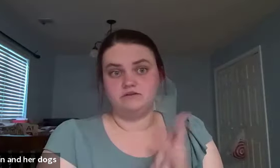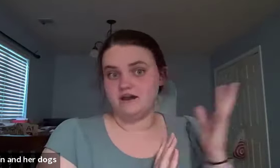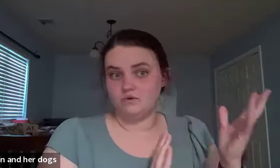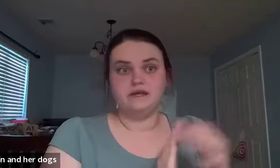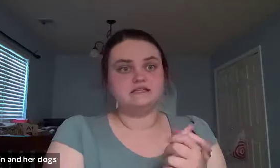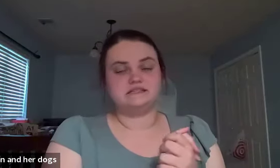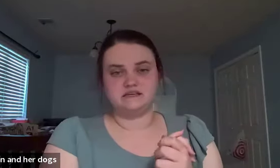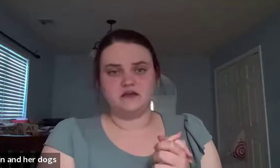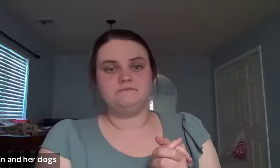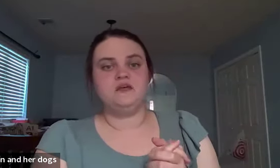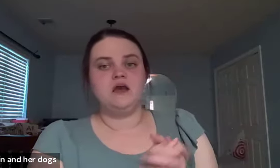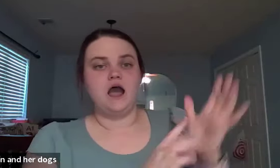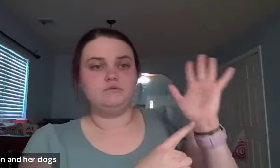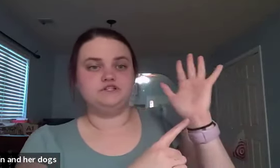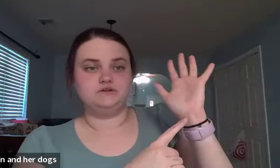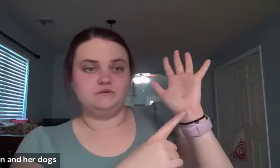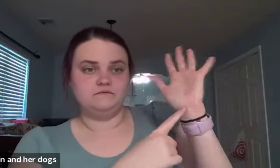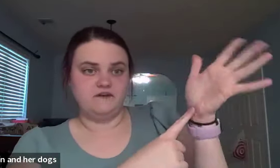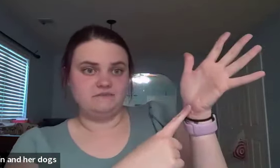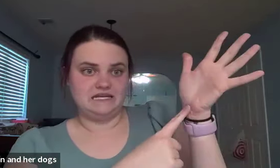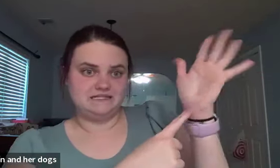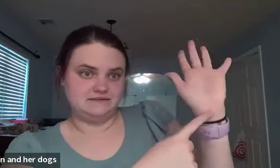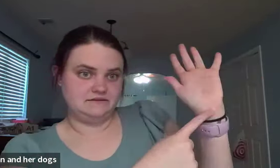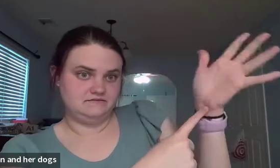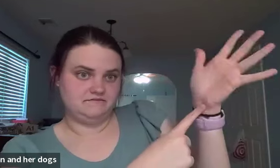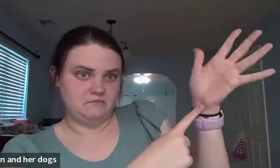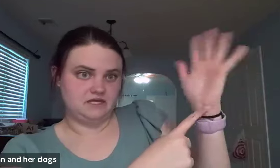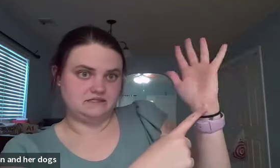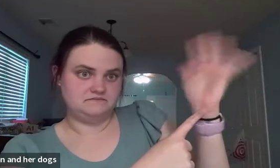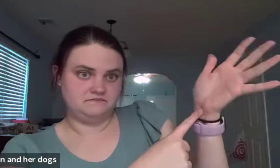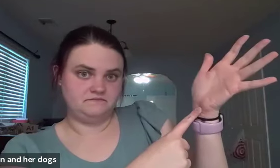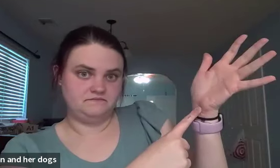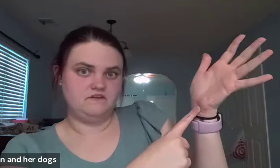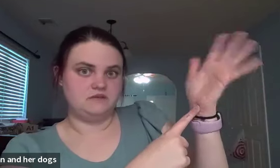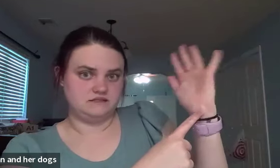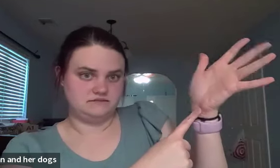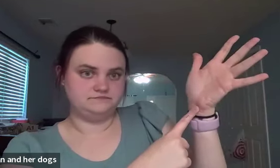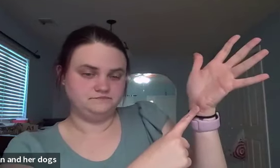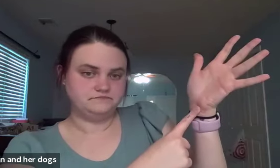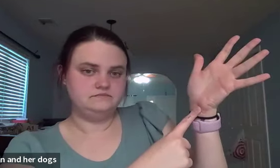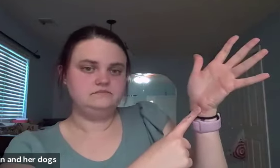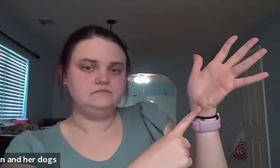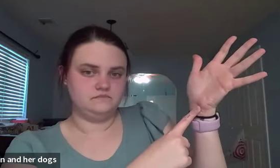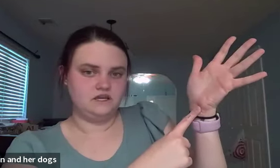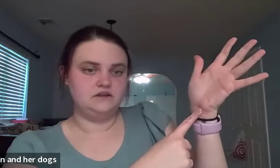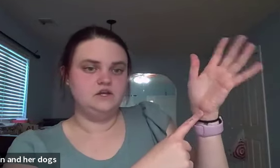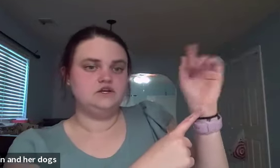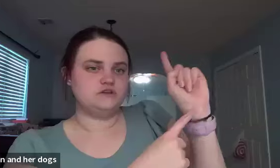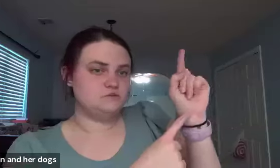you have 5 more minutes, things like that, I would do 5 minutes, 5 minutes, 5 minutes. Okay. So that's